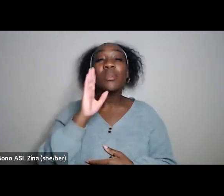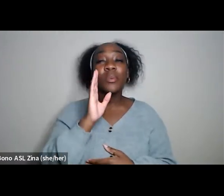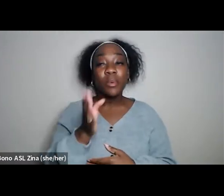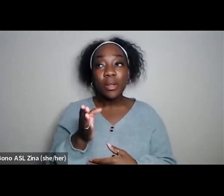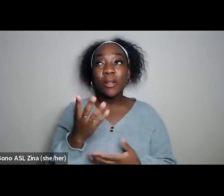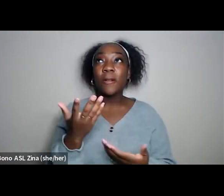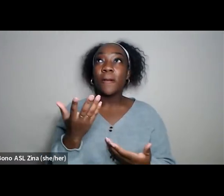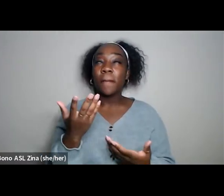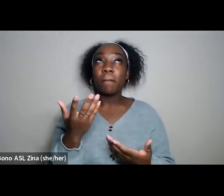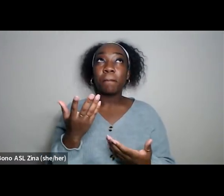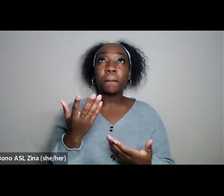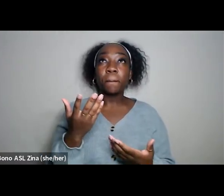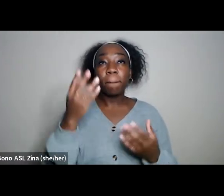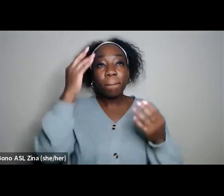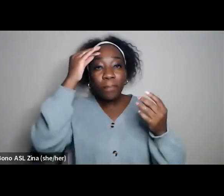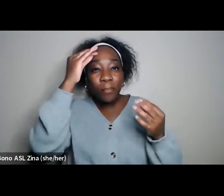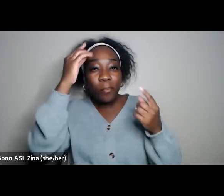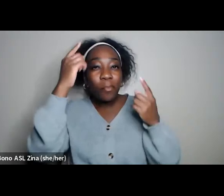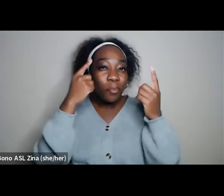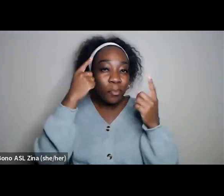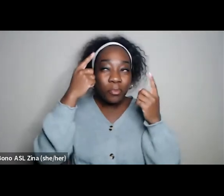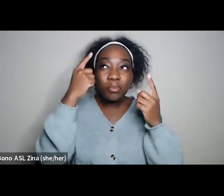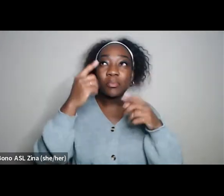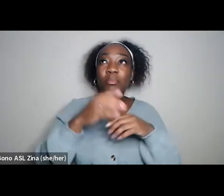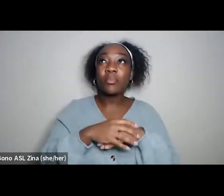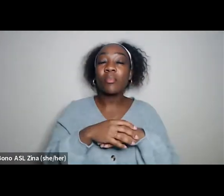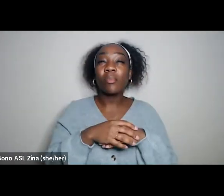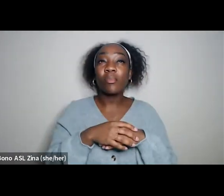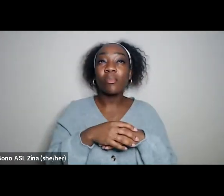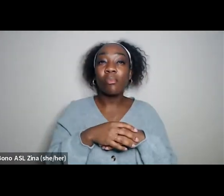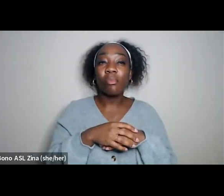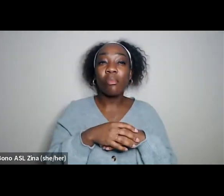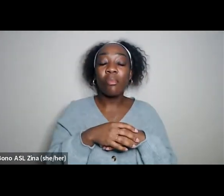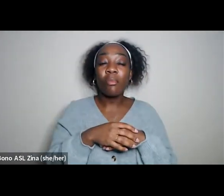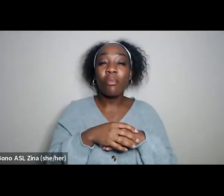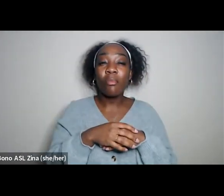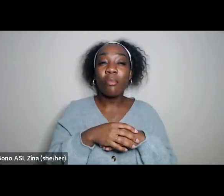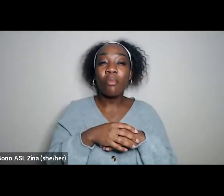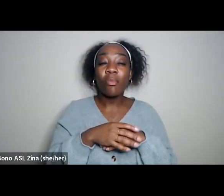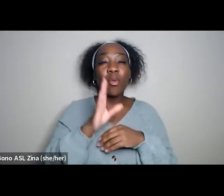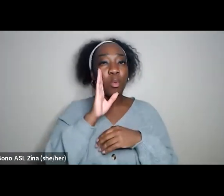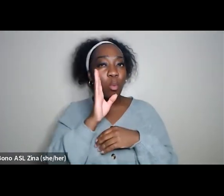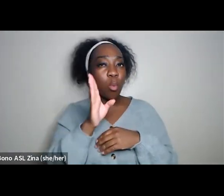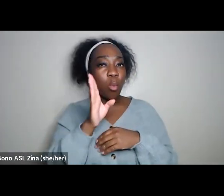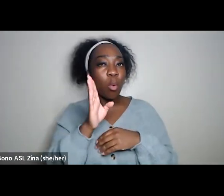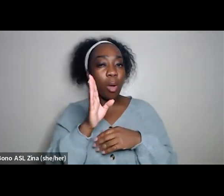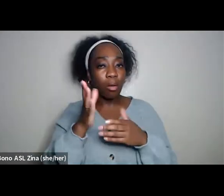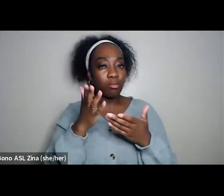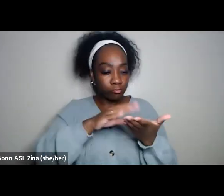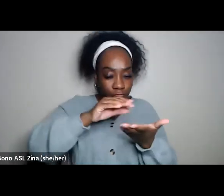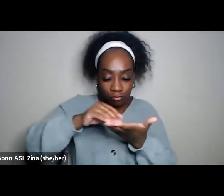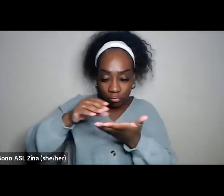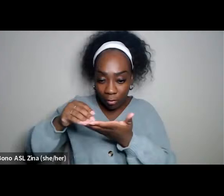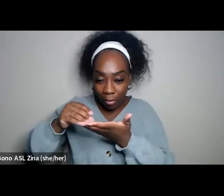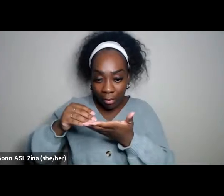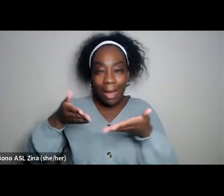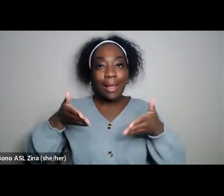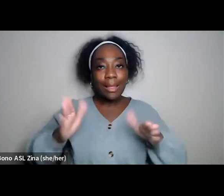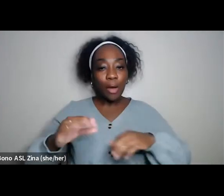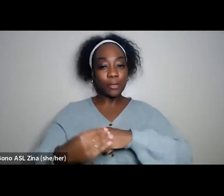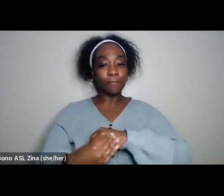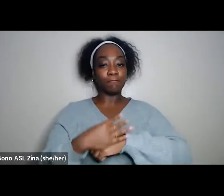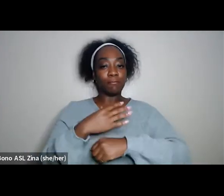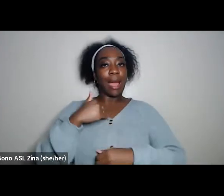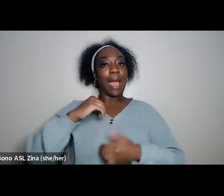thinking about and allowing it to shape the way that we move in this world. And so we will deal